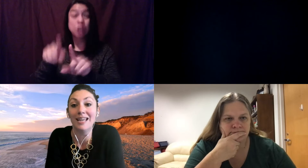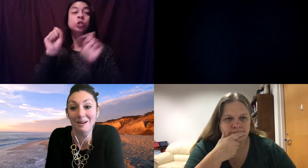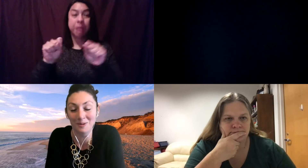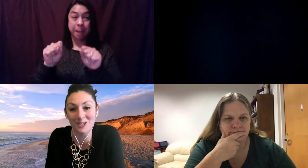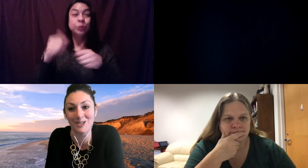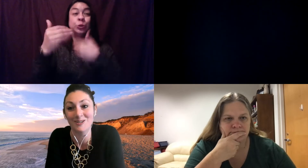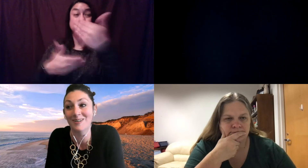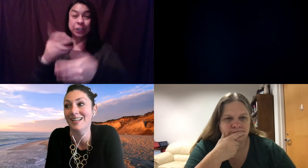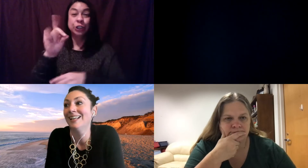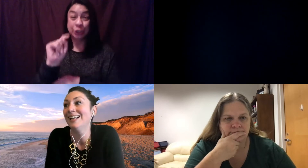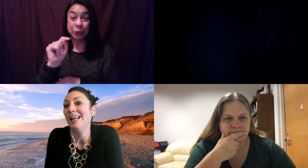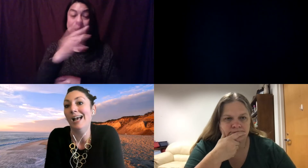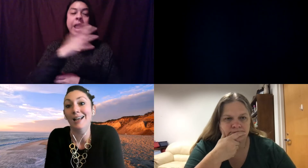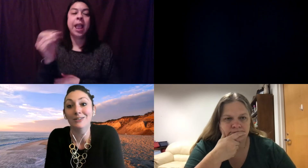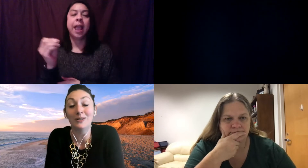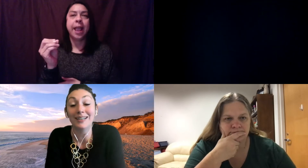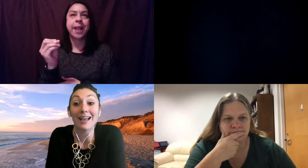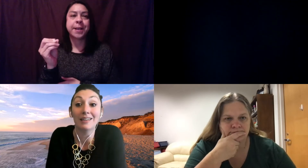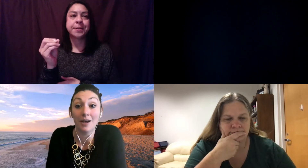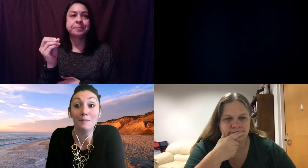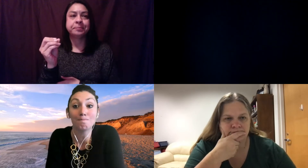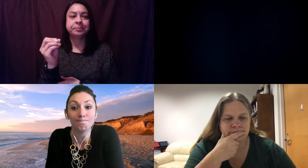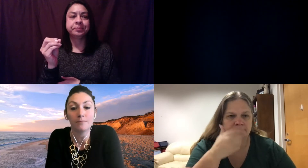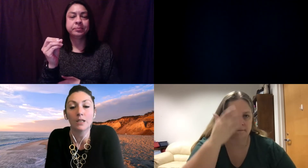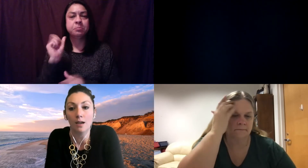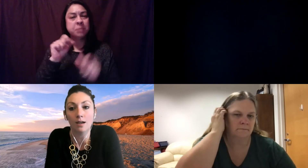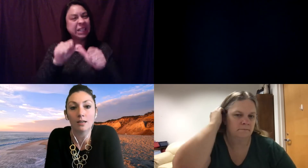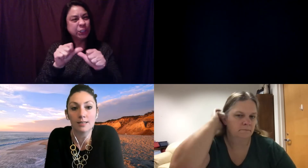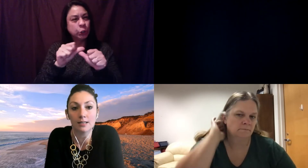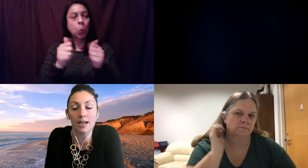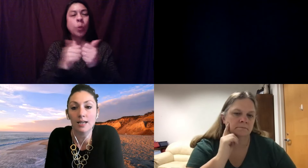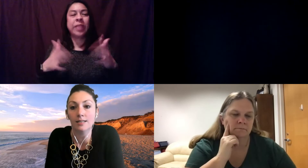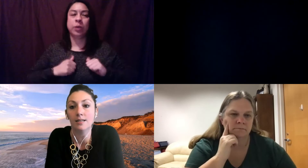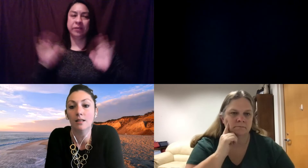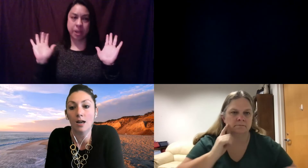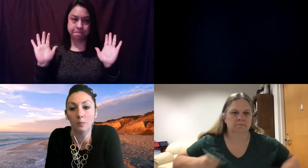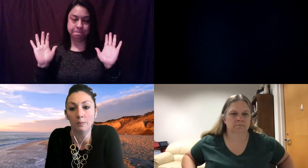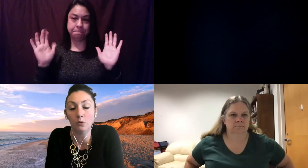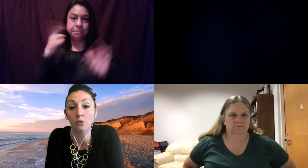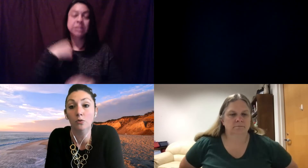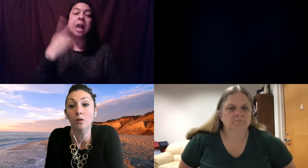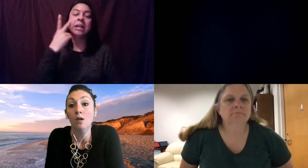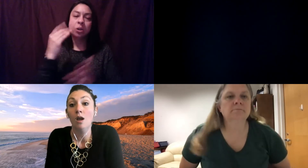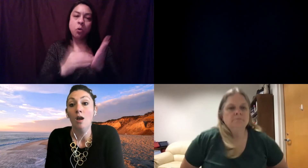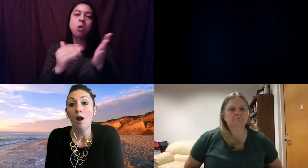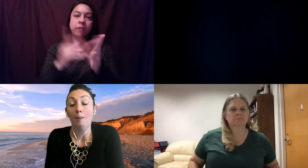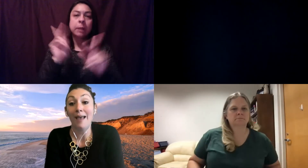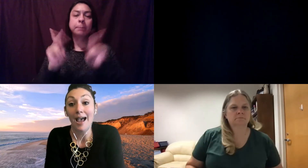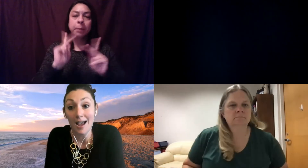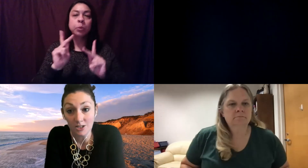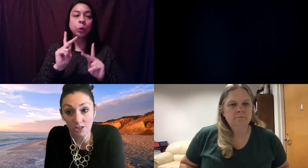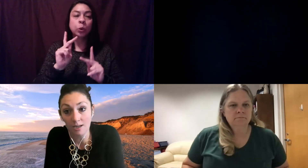to be able to do it and not give up. Because I see a lot of people who